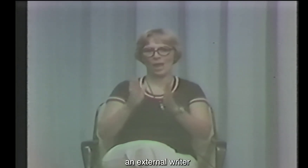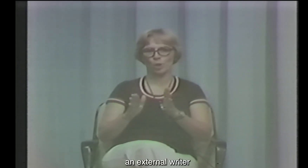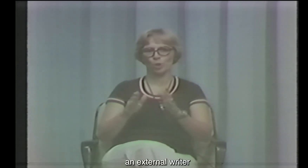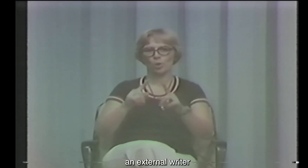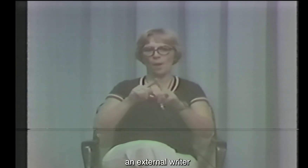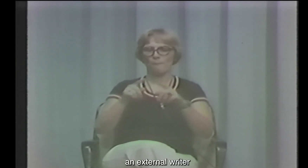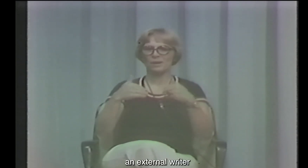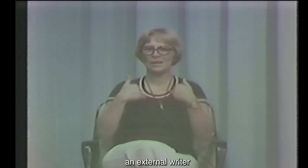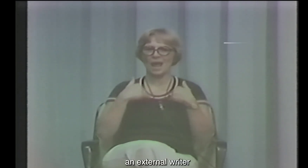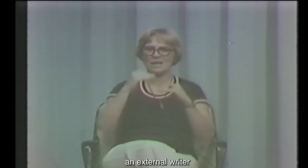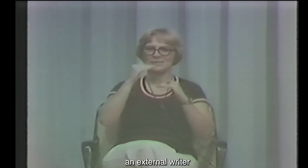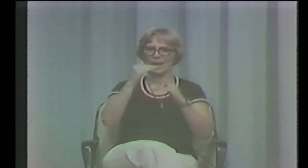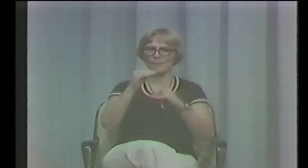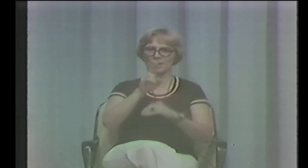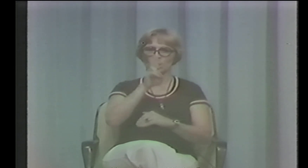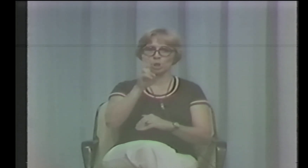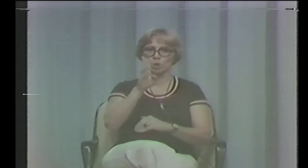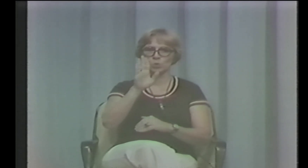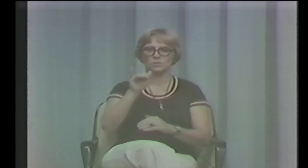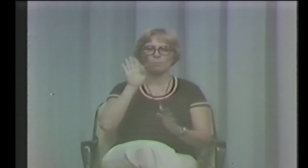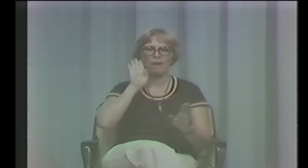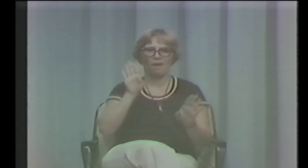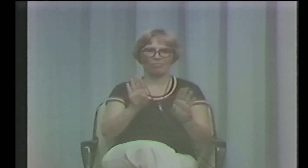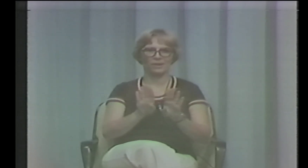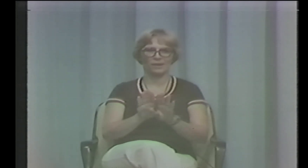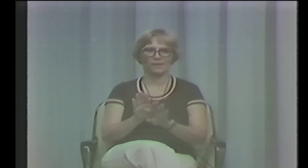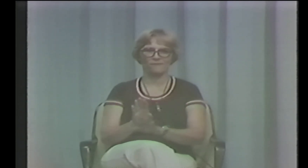electrowriter, but it has limited use by the deaf.